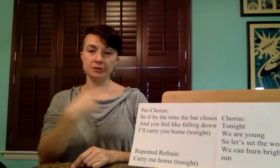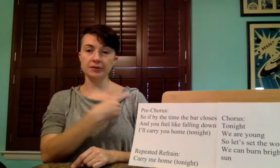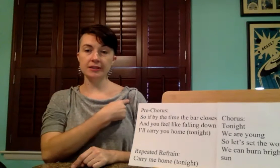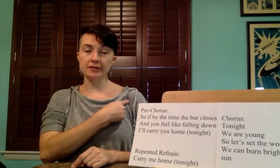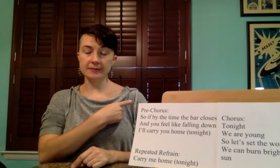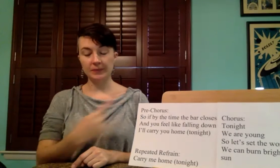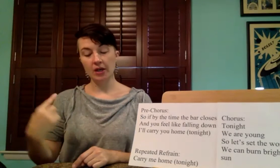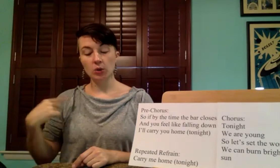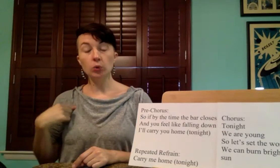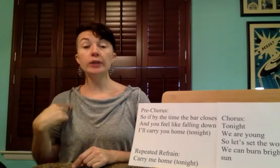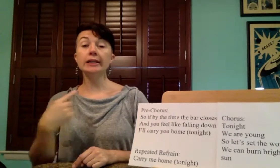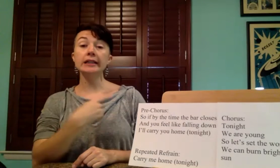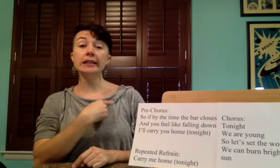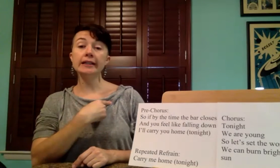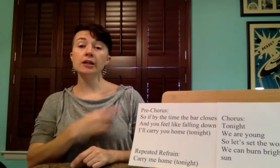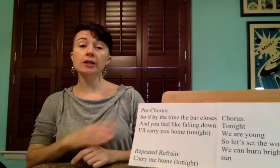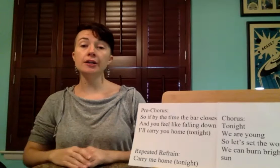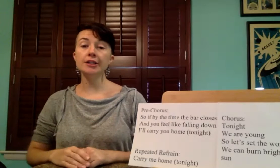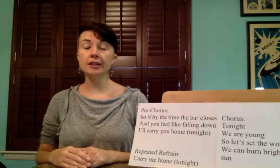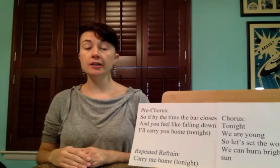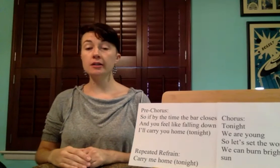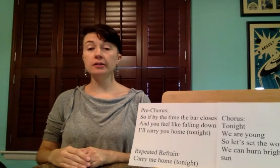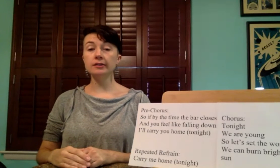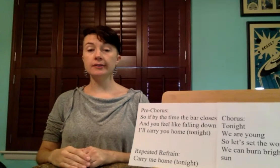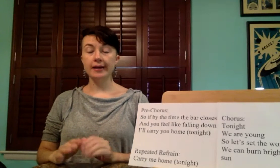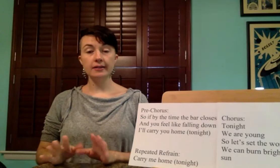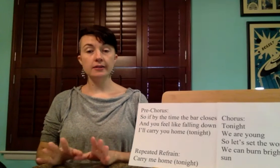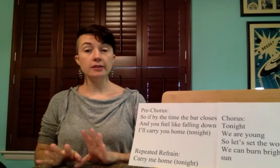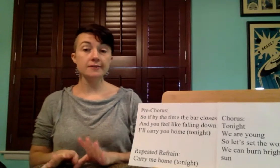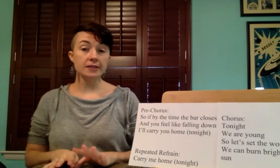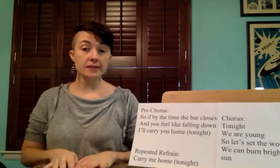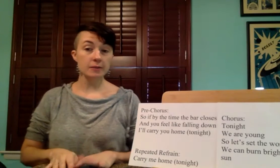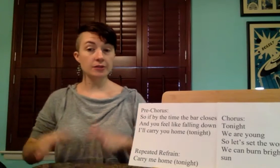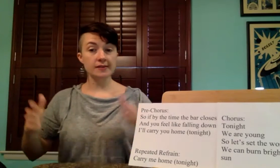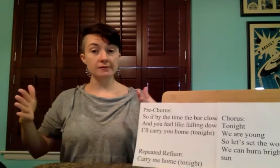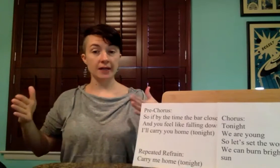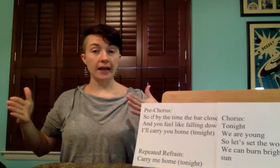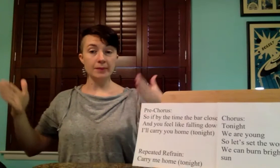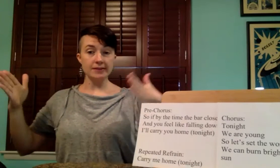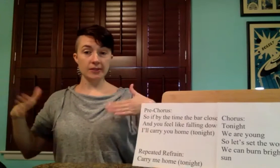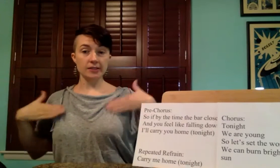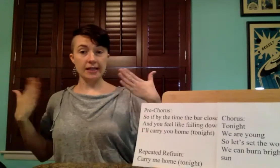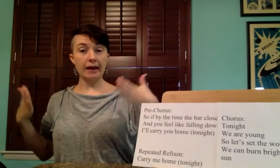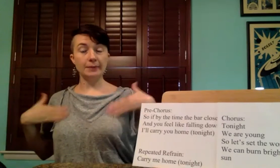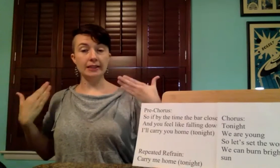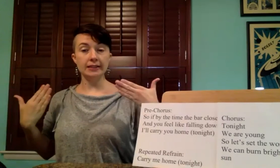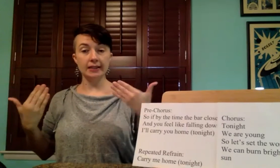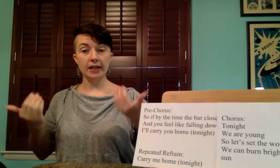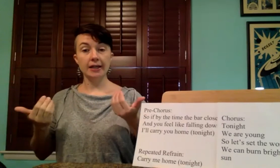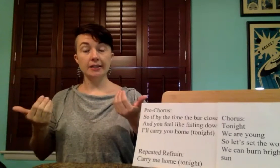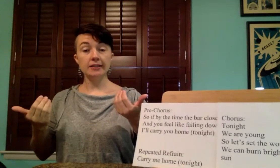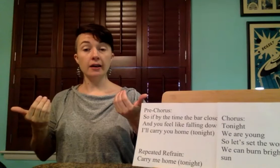and then the other. We are young. Young is very similar to the sign for happy. So here's happy.